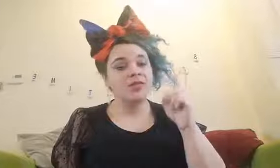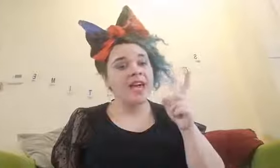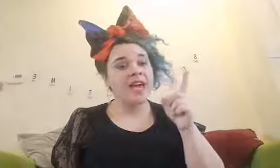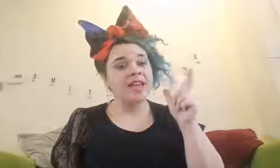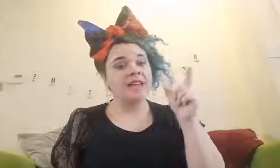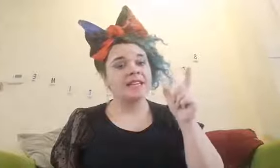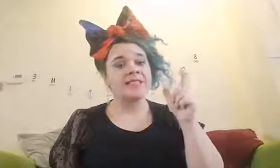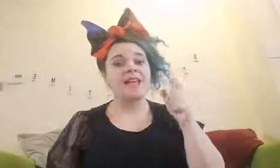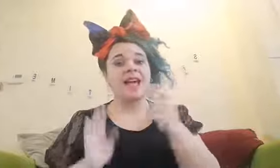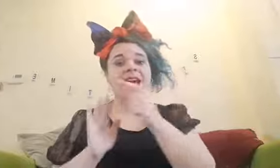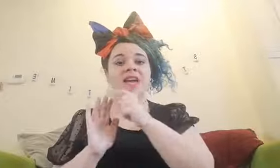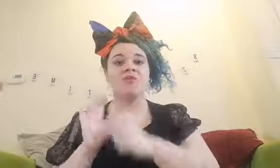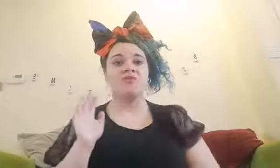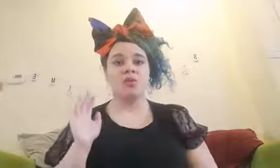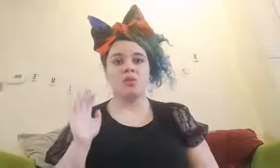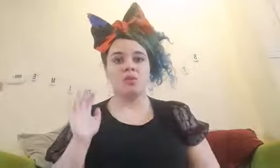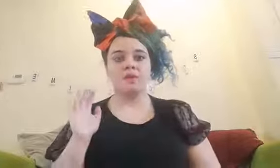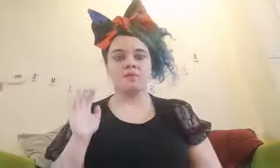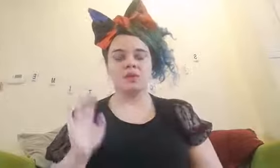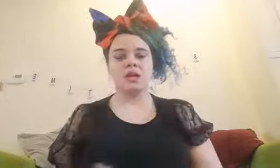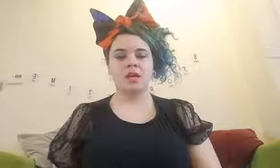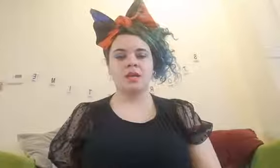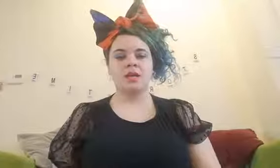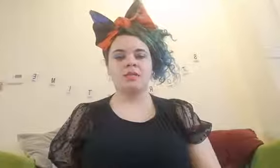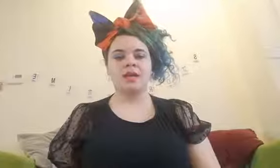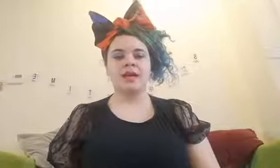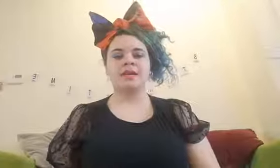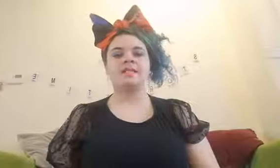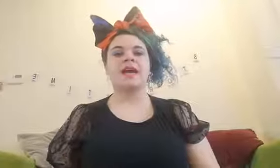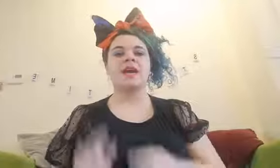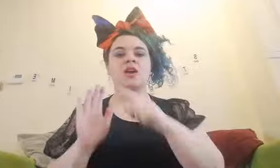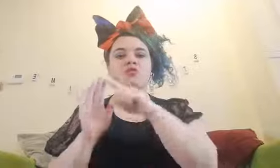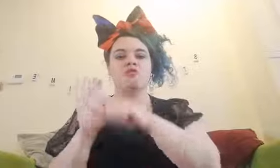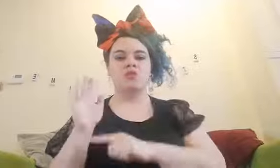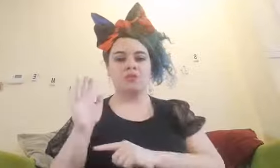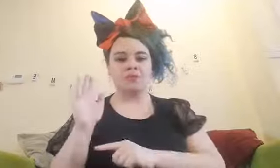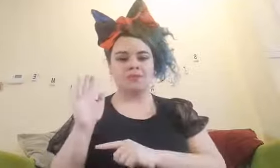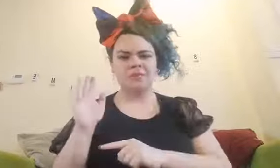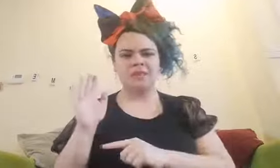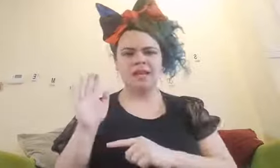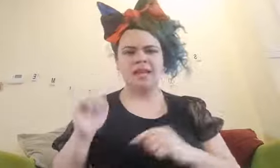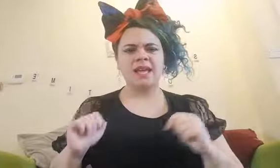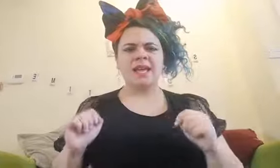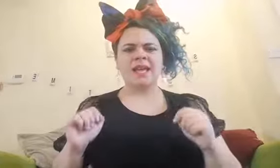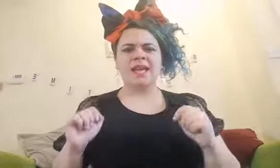there is a rule. There is a rule.